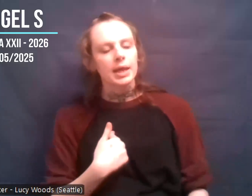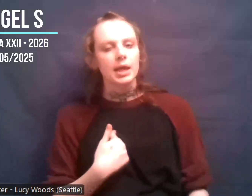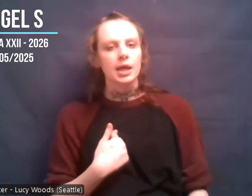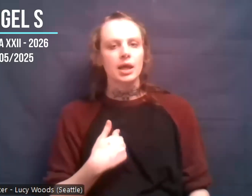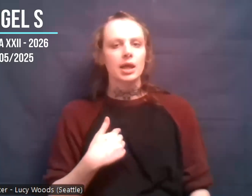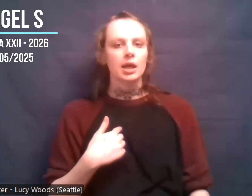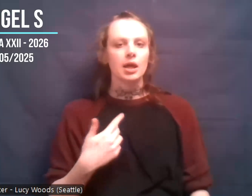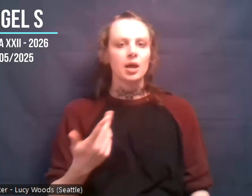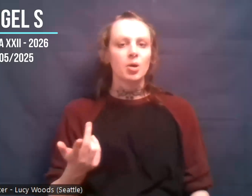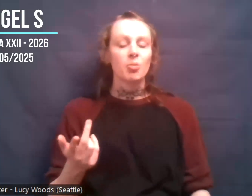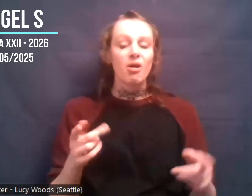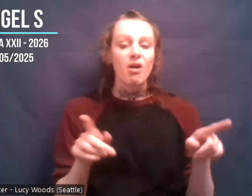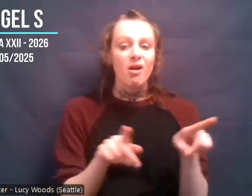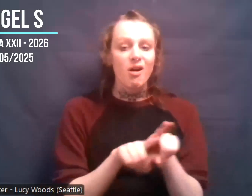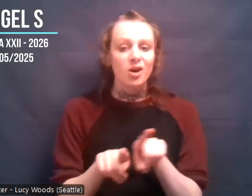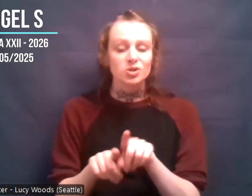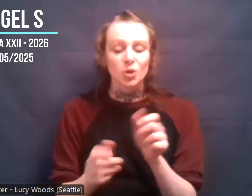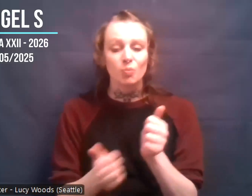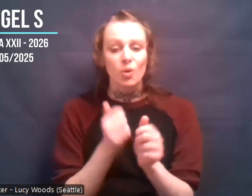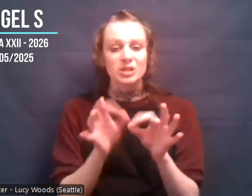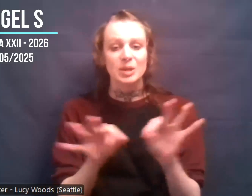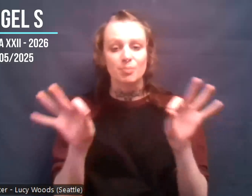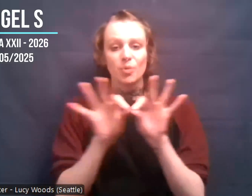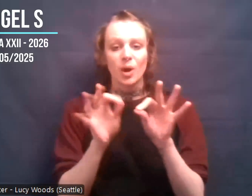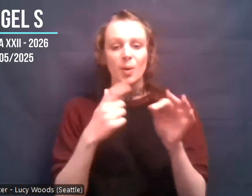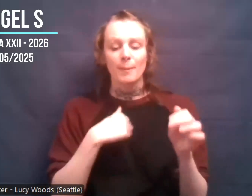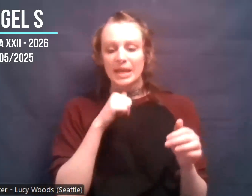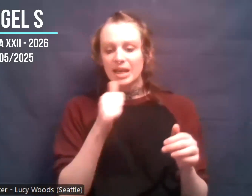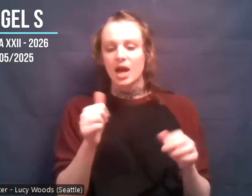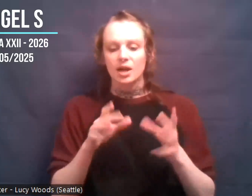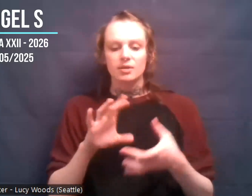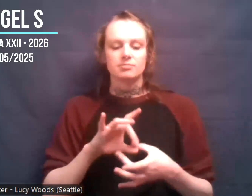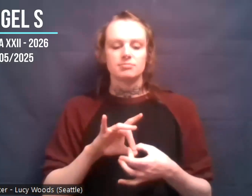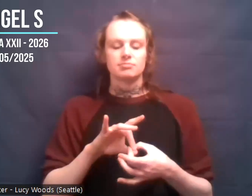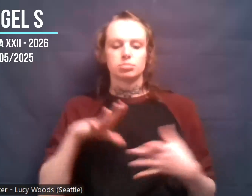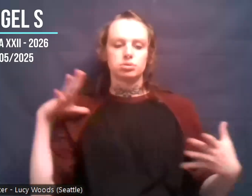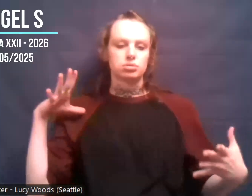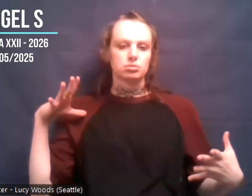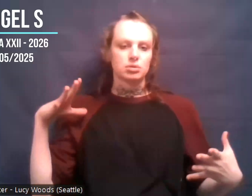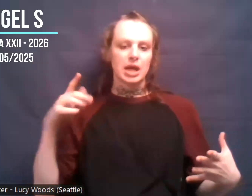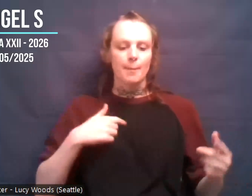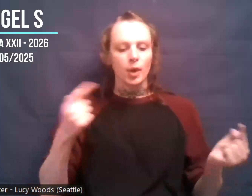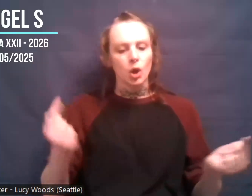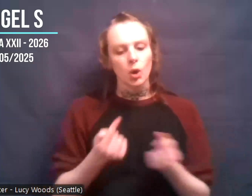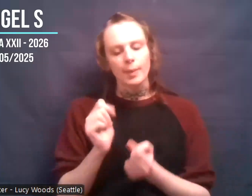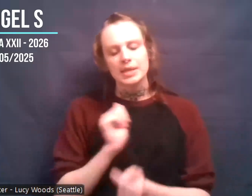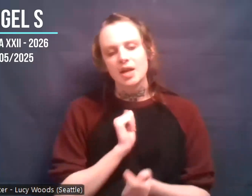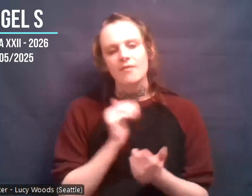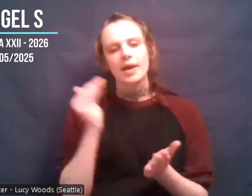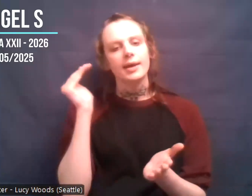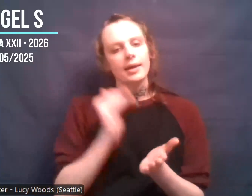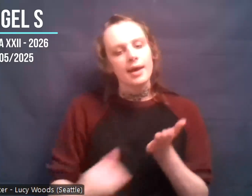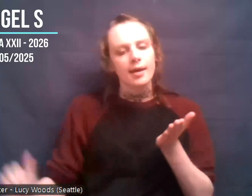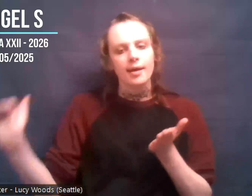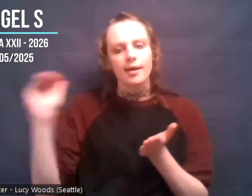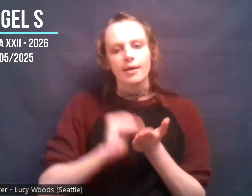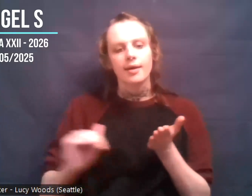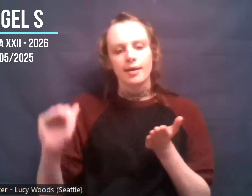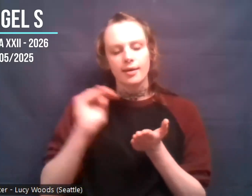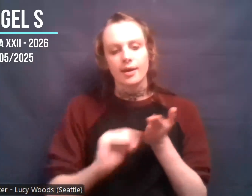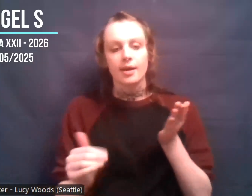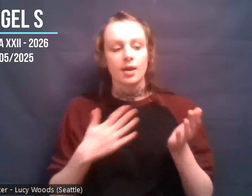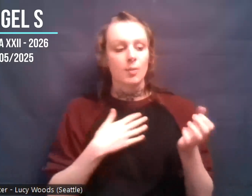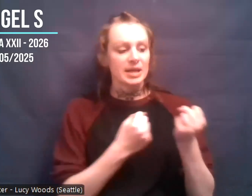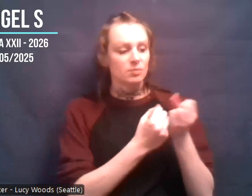importantly, I wouldn't let this go when I was harming myself over and over again. And I shared that with my sponsor,